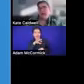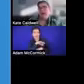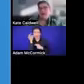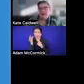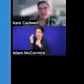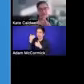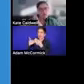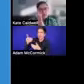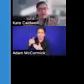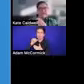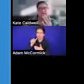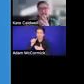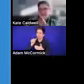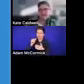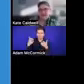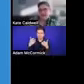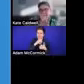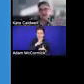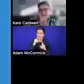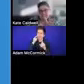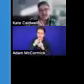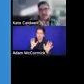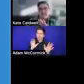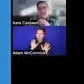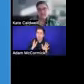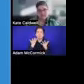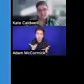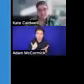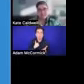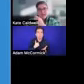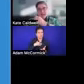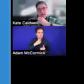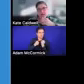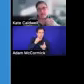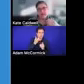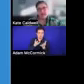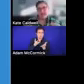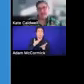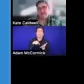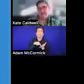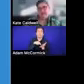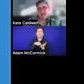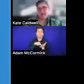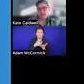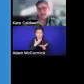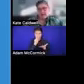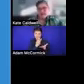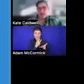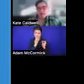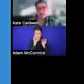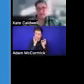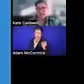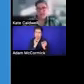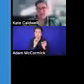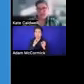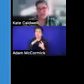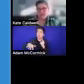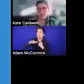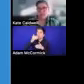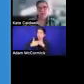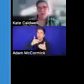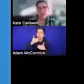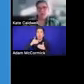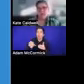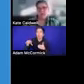structures or power dynamics. So what exactly does any of that mean? At the end of the day, we don't all experience